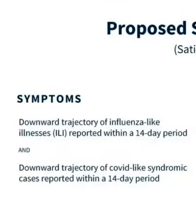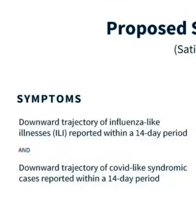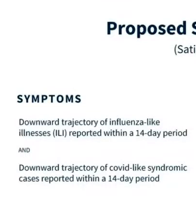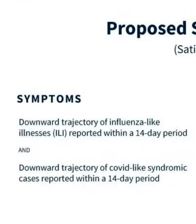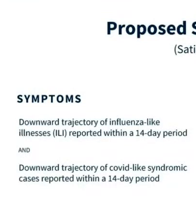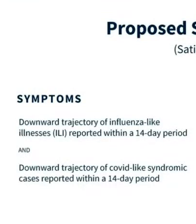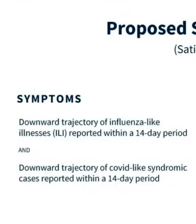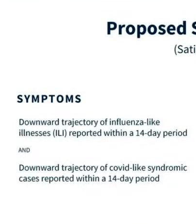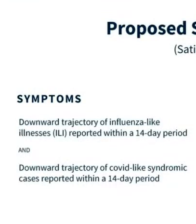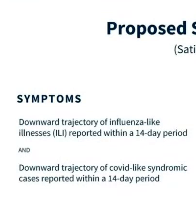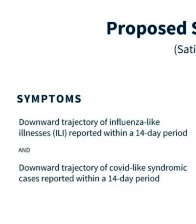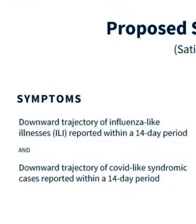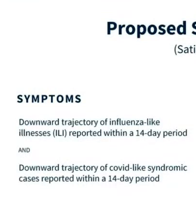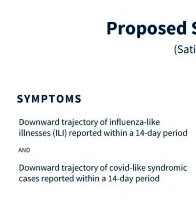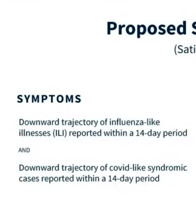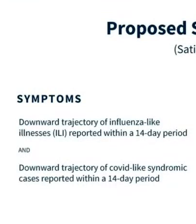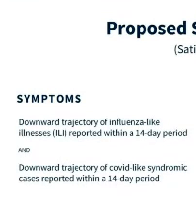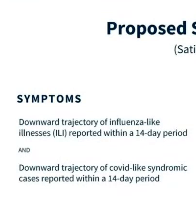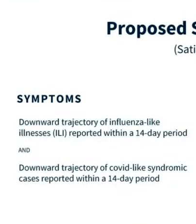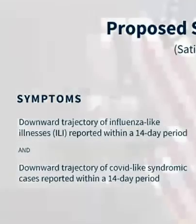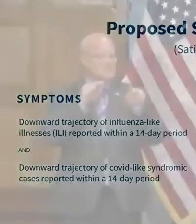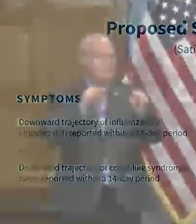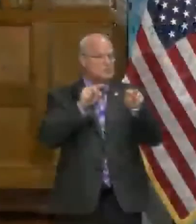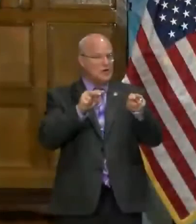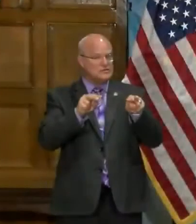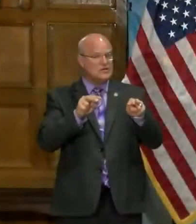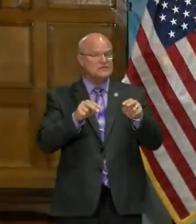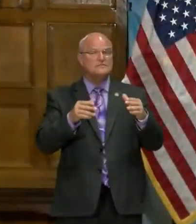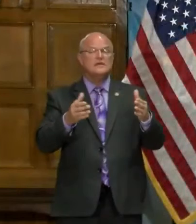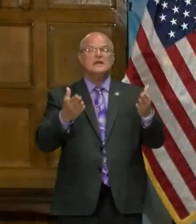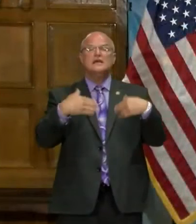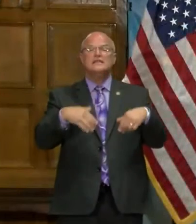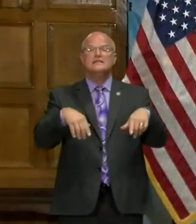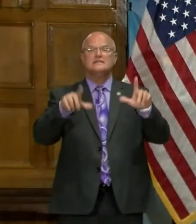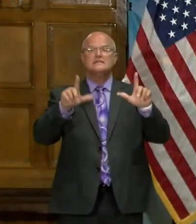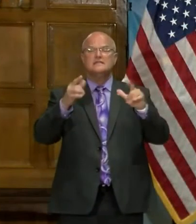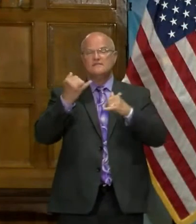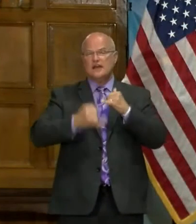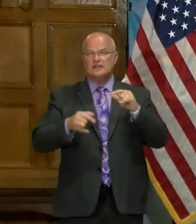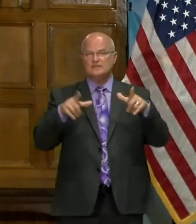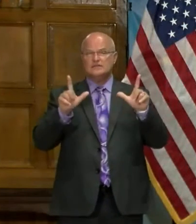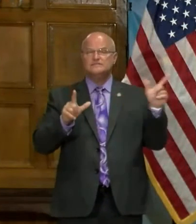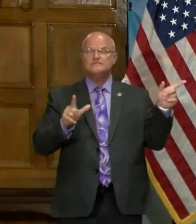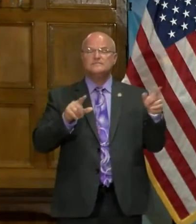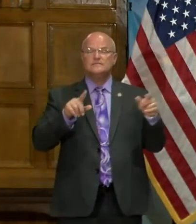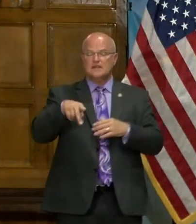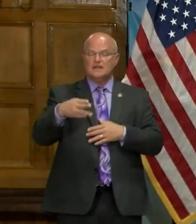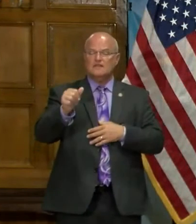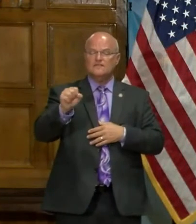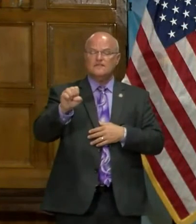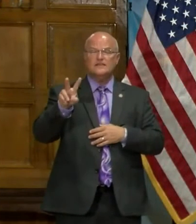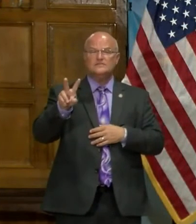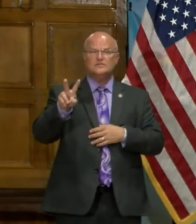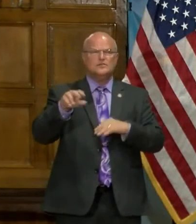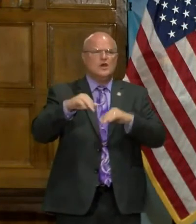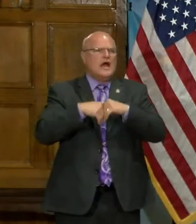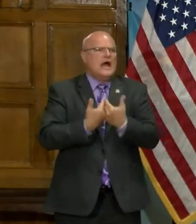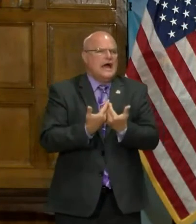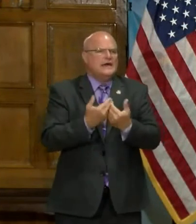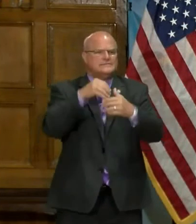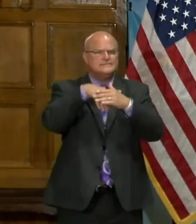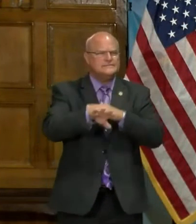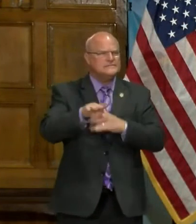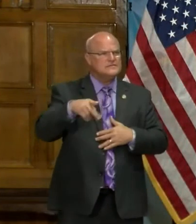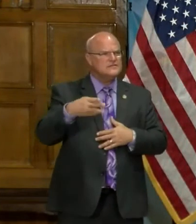of hospital space that we have to continue to keep an eye on. And then if you go to the final one, it's phase 2. How do we get to phase